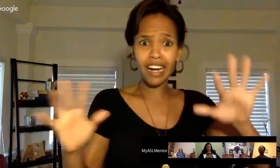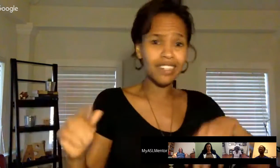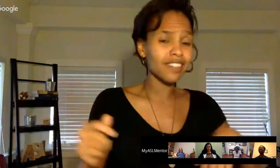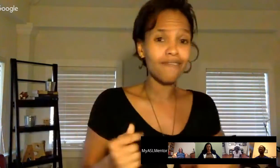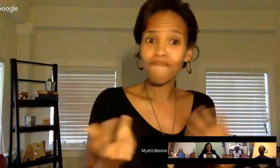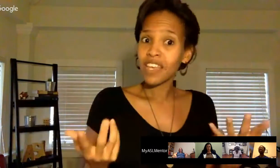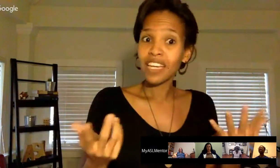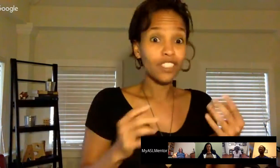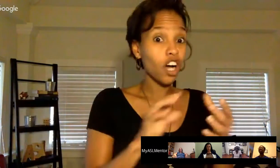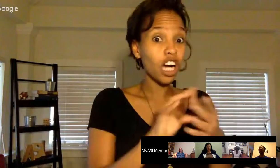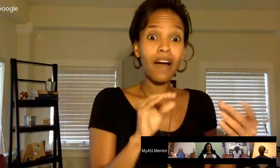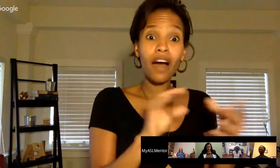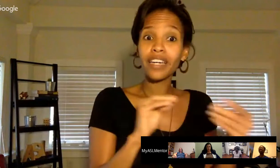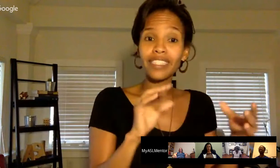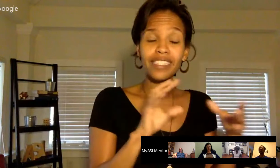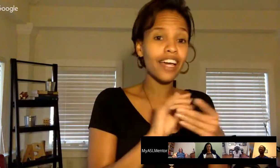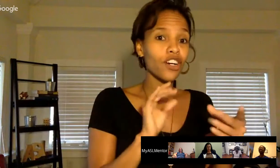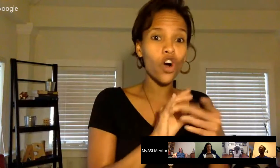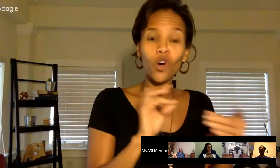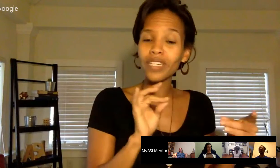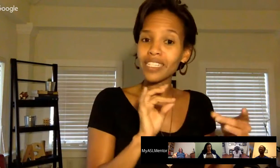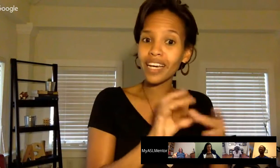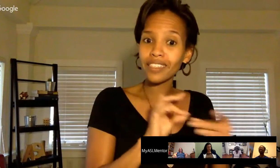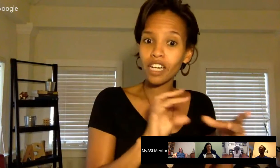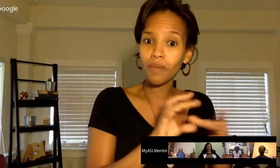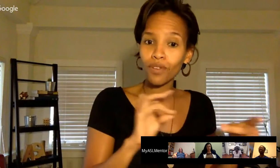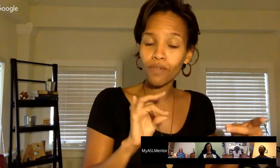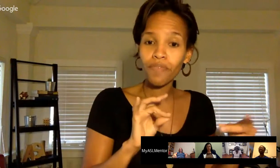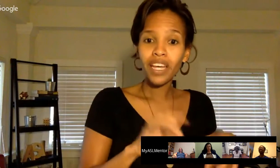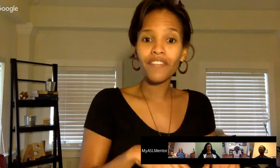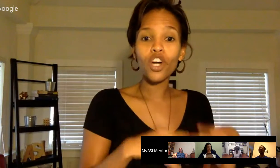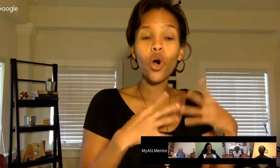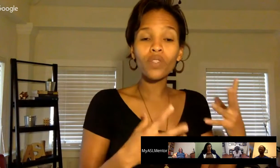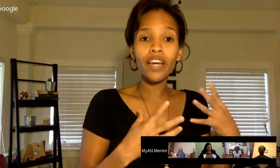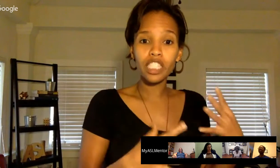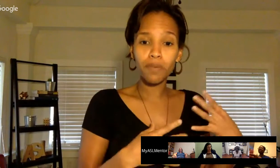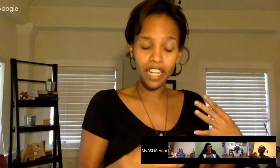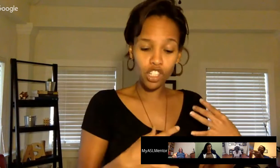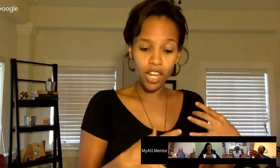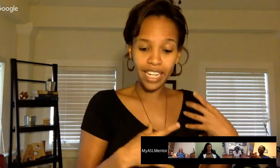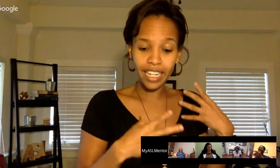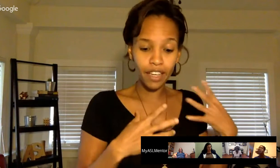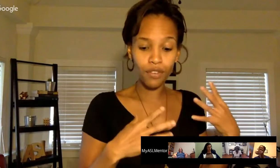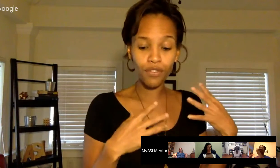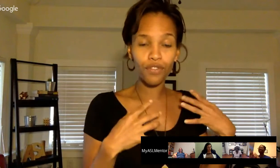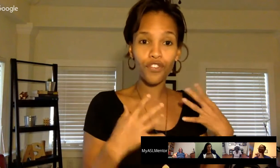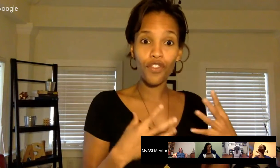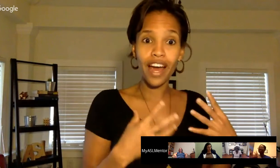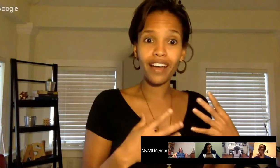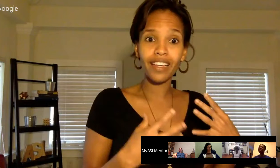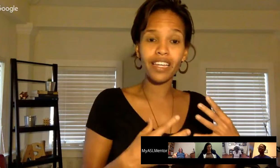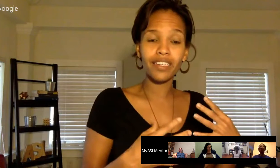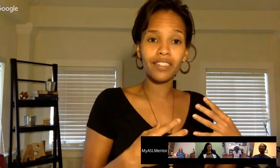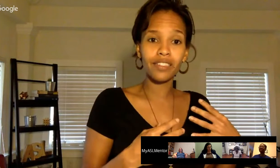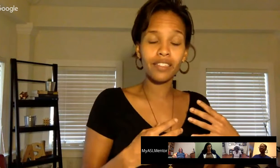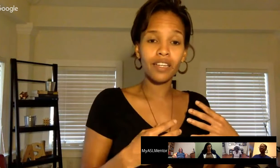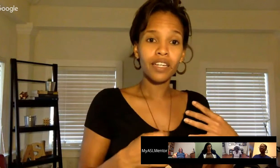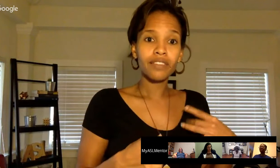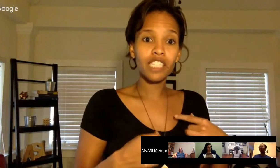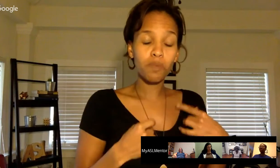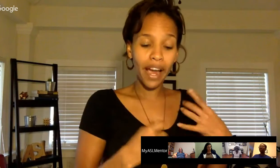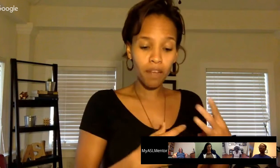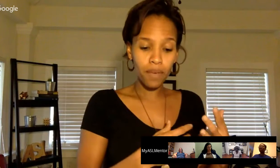it not? Talk about and say are always signed double. And the only explanation I can give for that